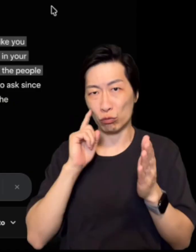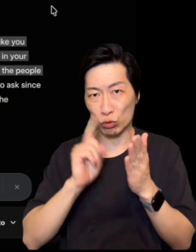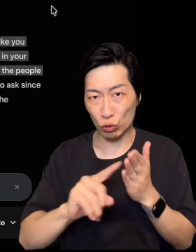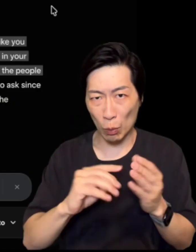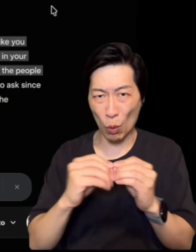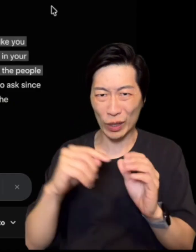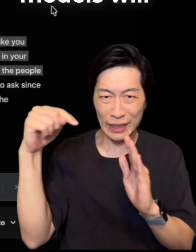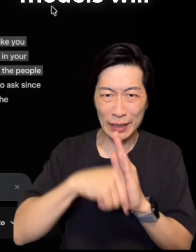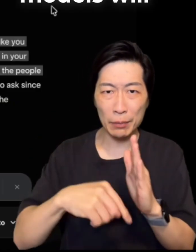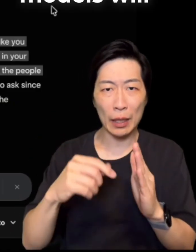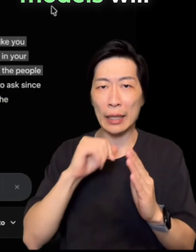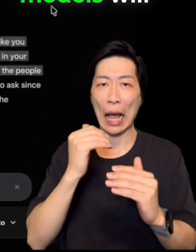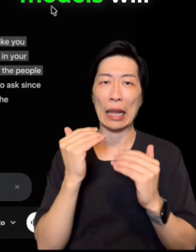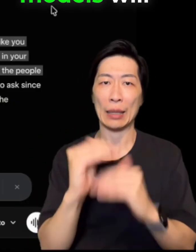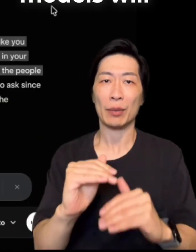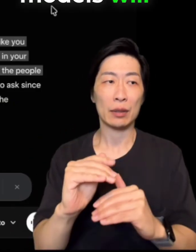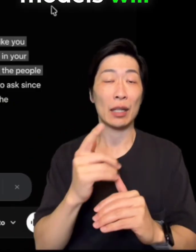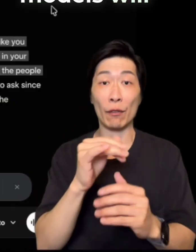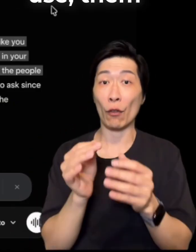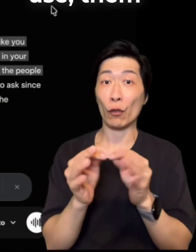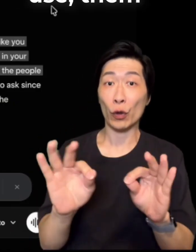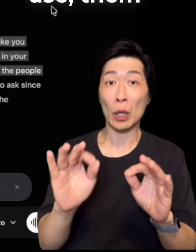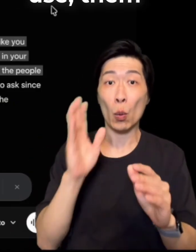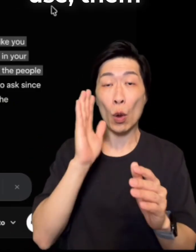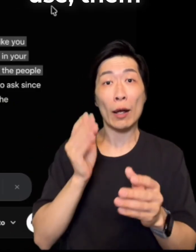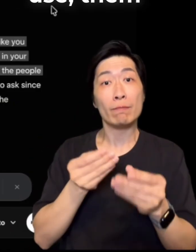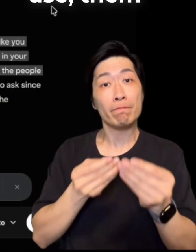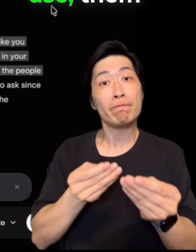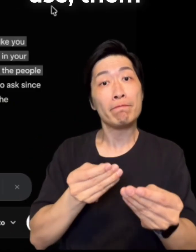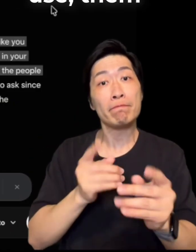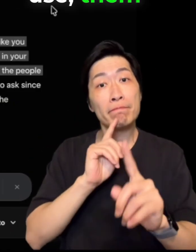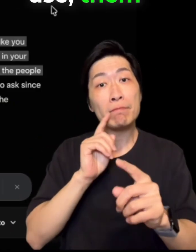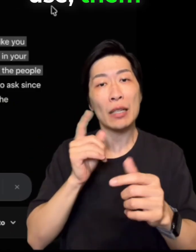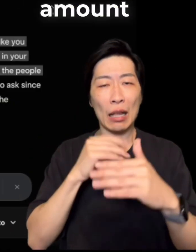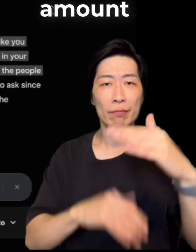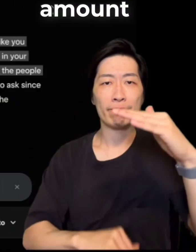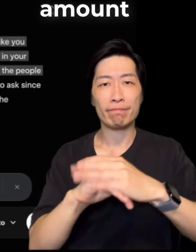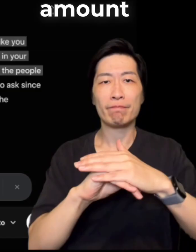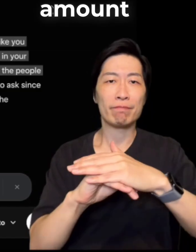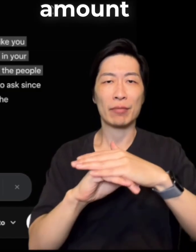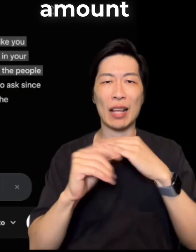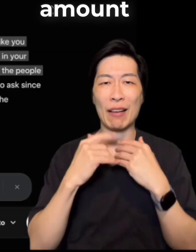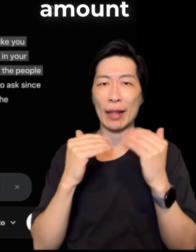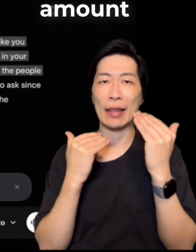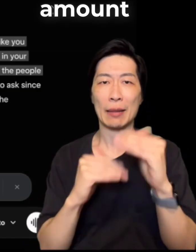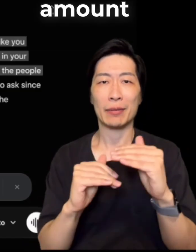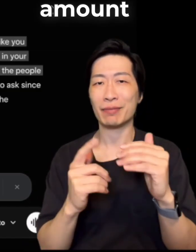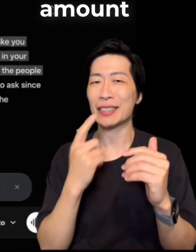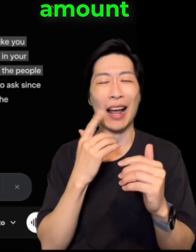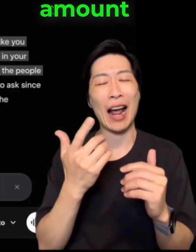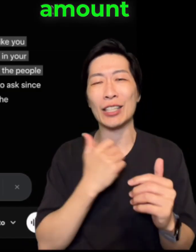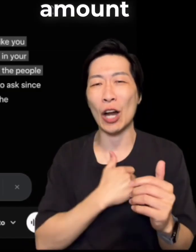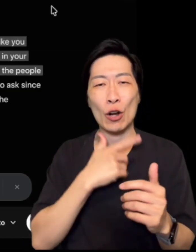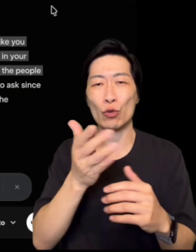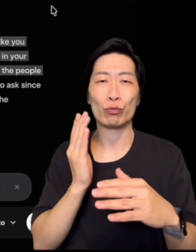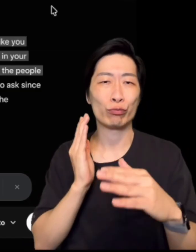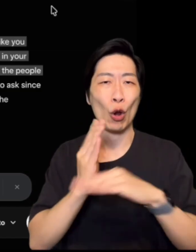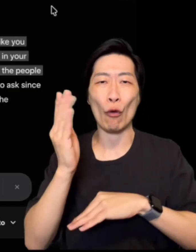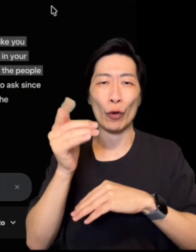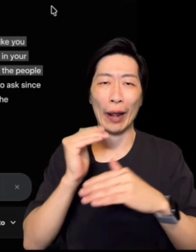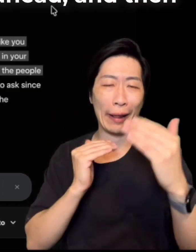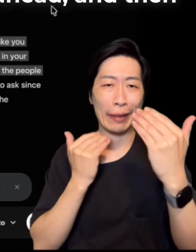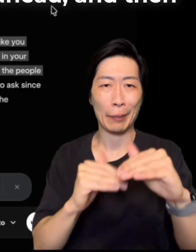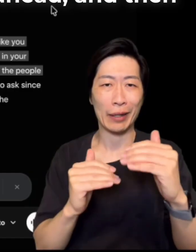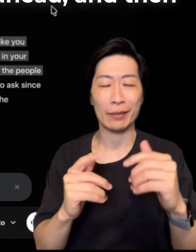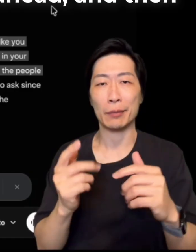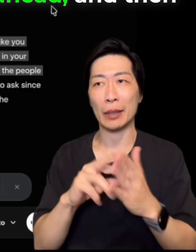research. These free models will allow you to use them until you hit a maximum amount allotted to